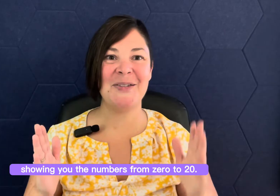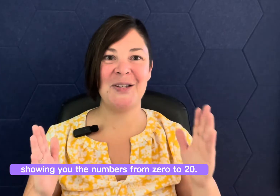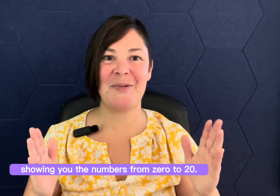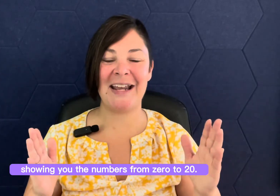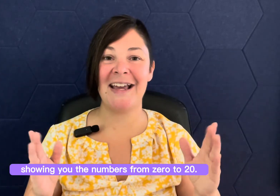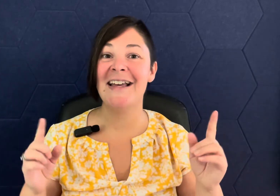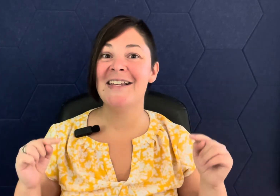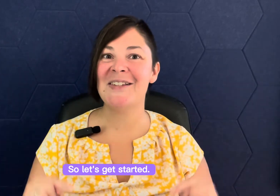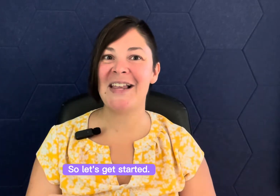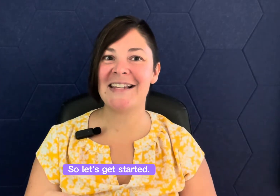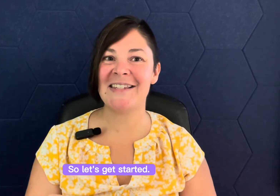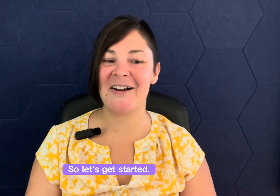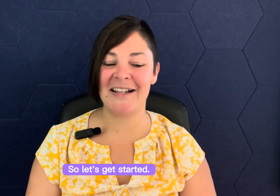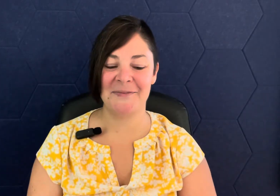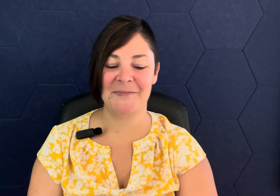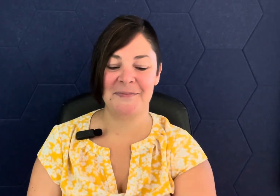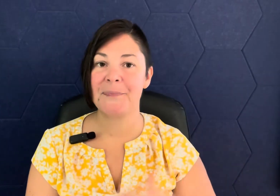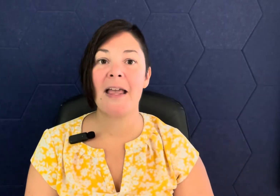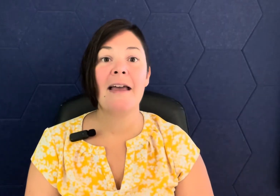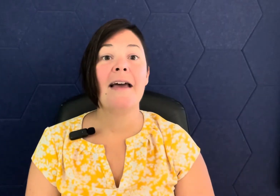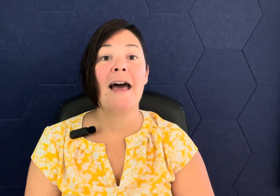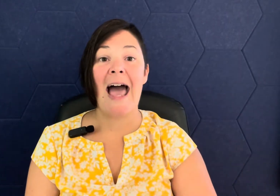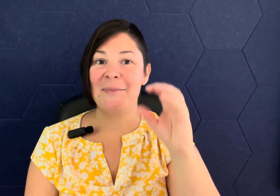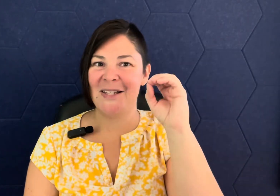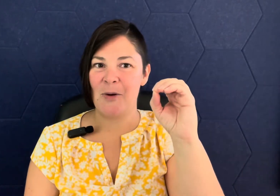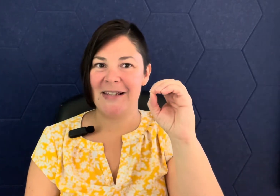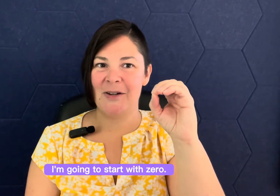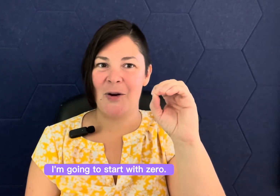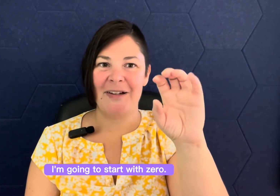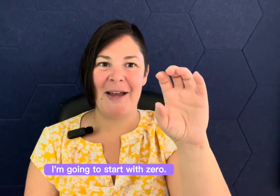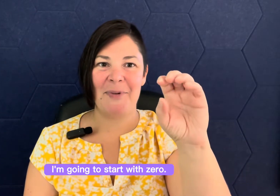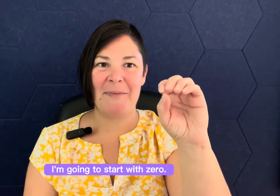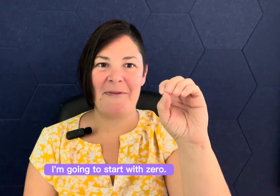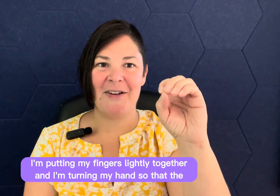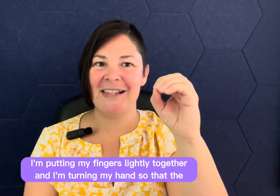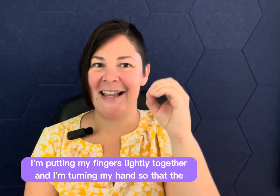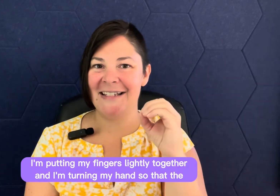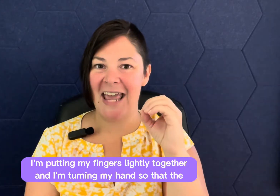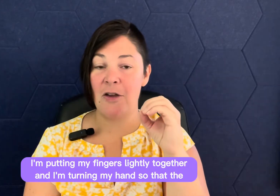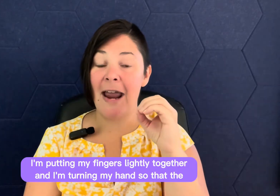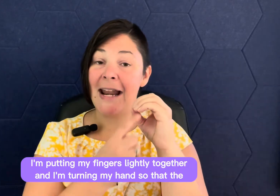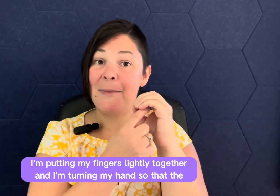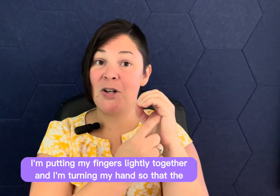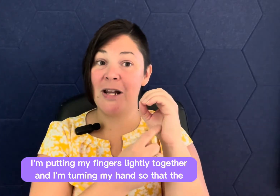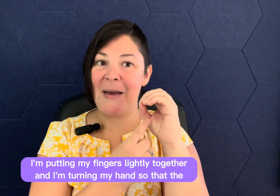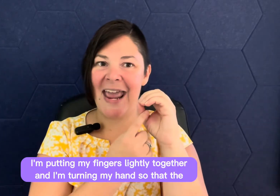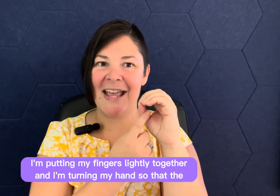to 20. So let's get started. I'm going to start with 0. I'm putting my fingers lightly together and I'm turning my hand